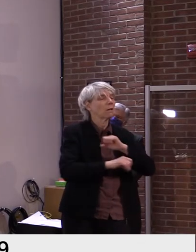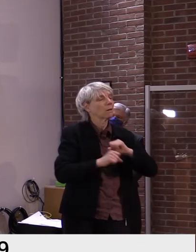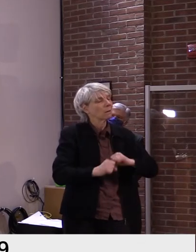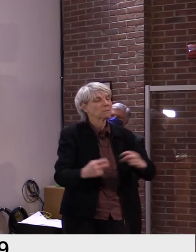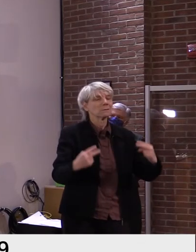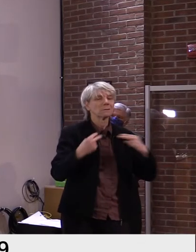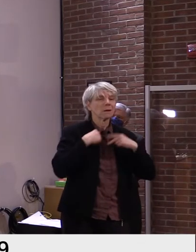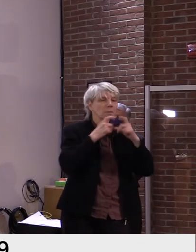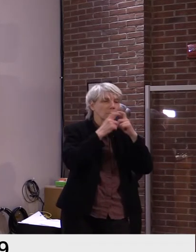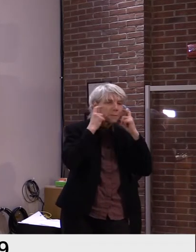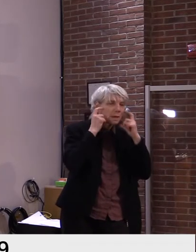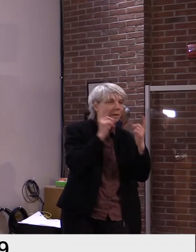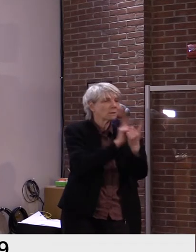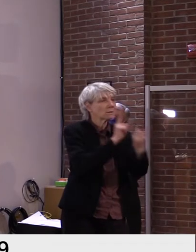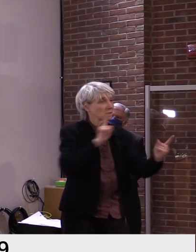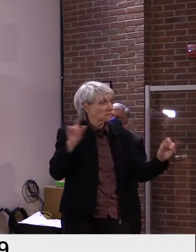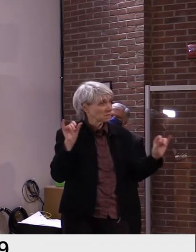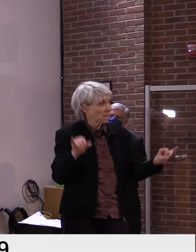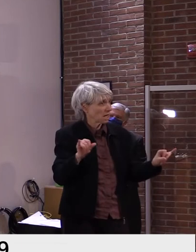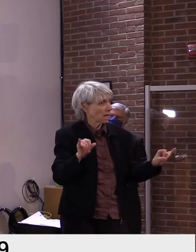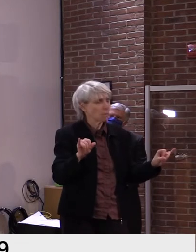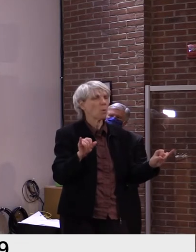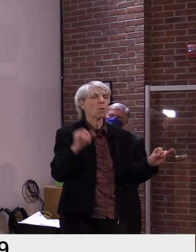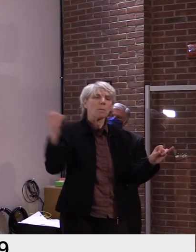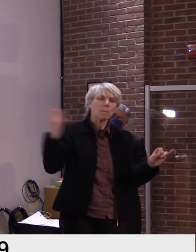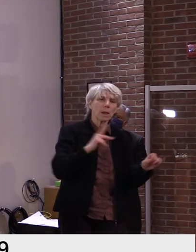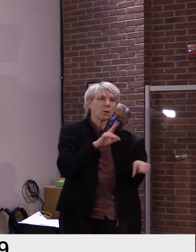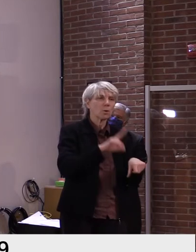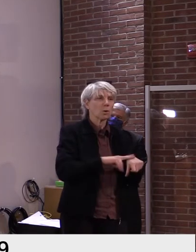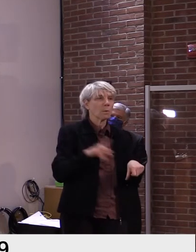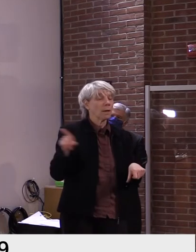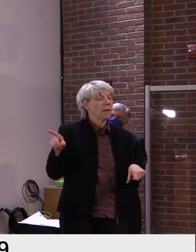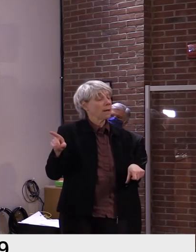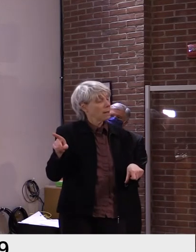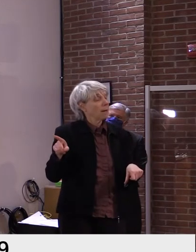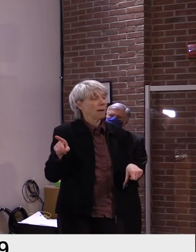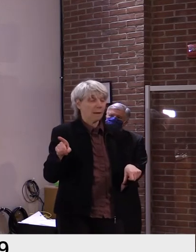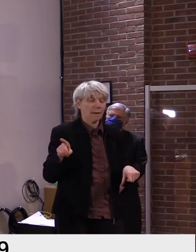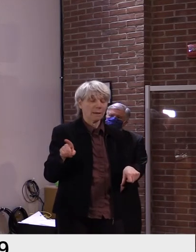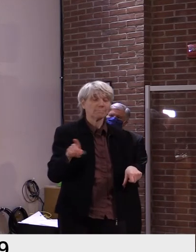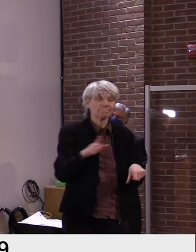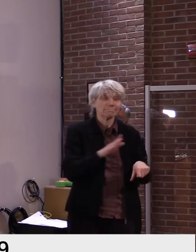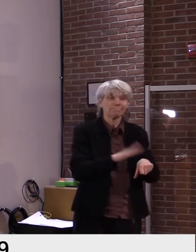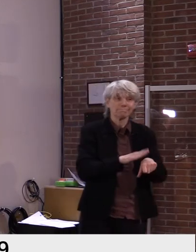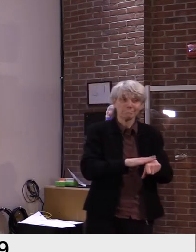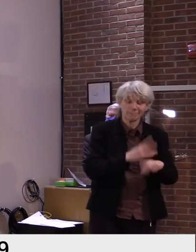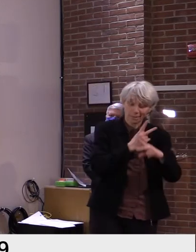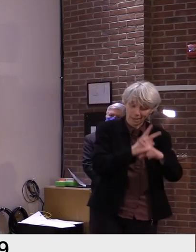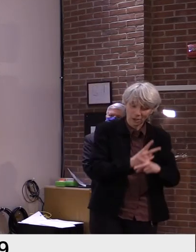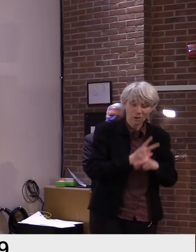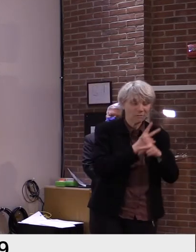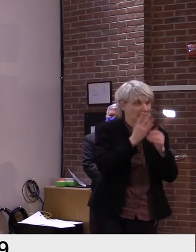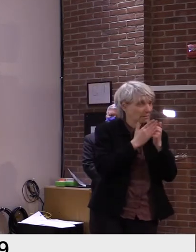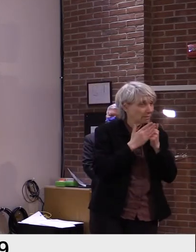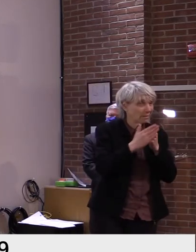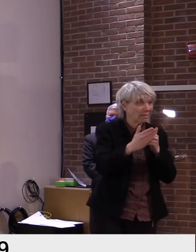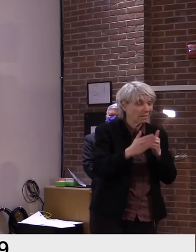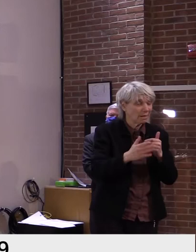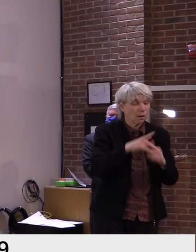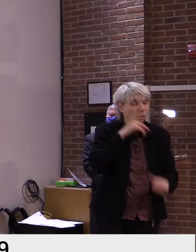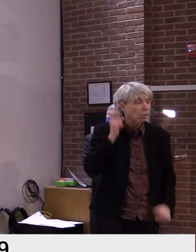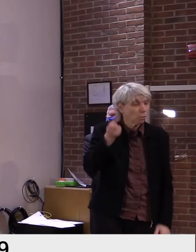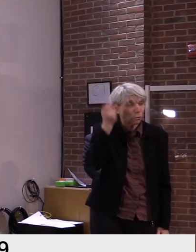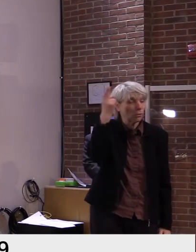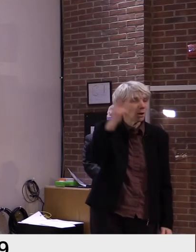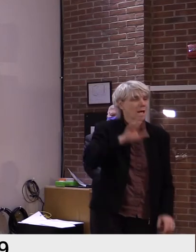would say that we'll continue to be very, very cautious and careful. We'll continue to monitor this. It really does